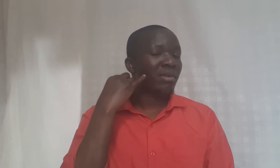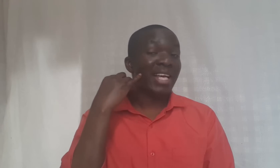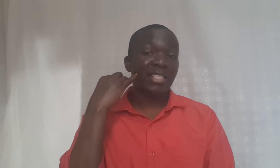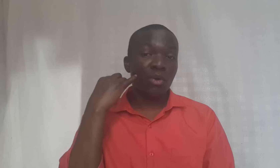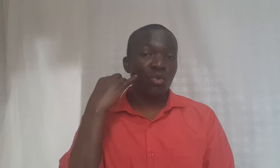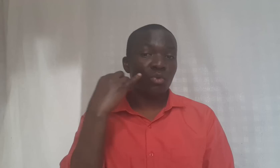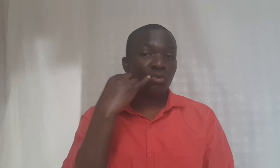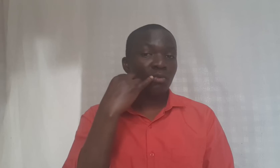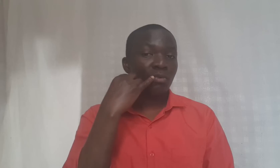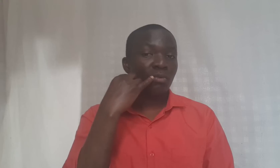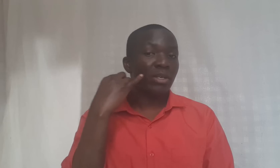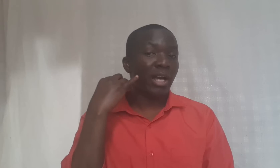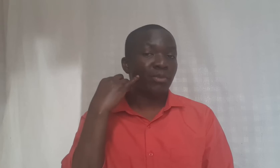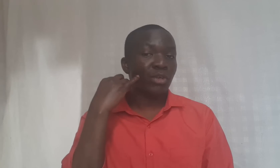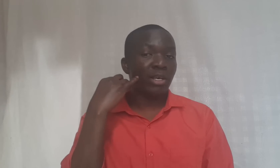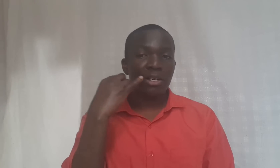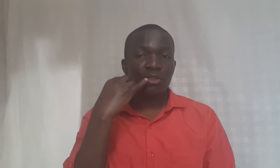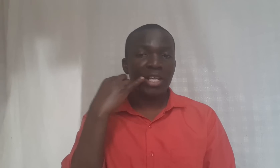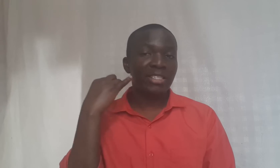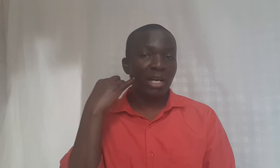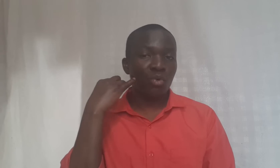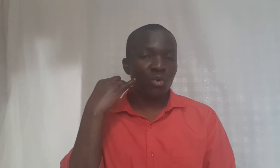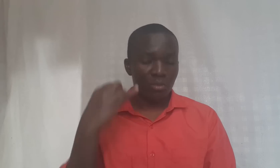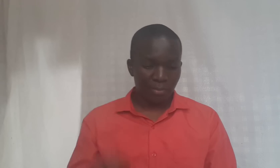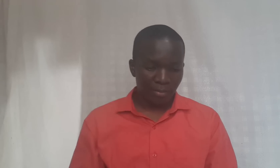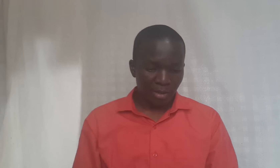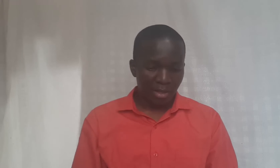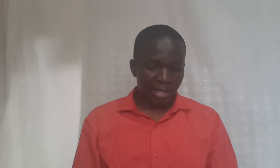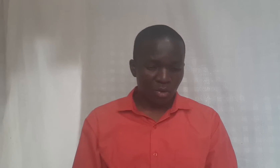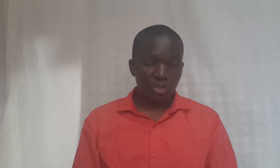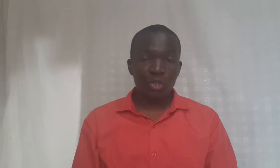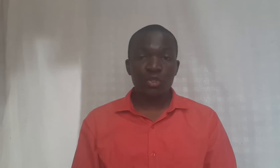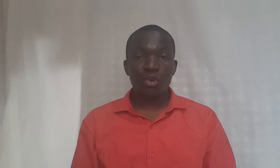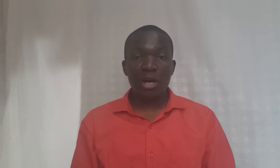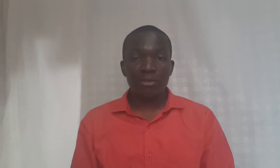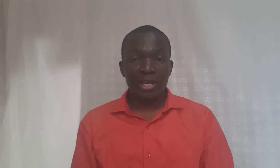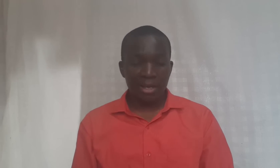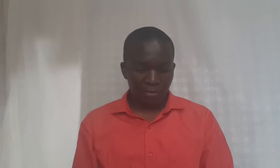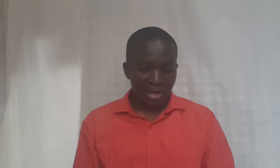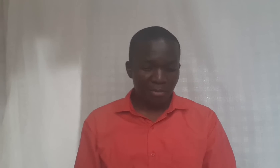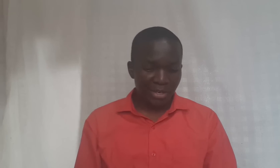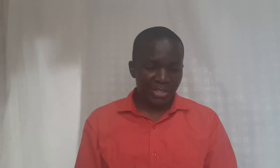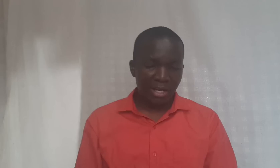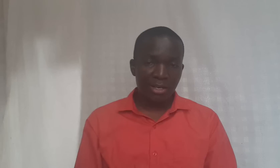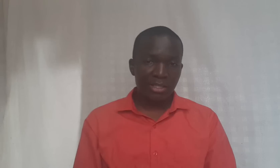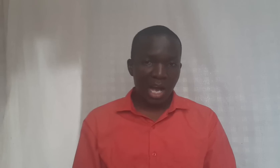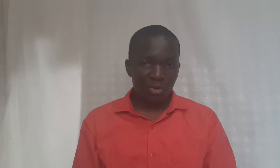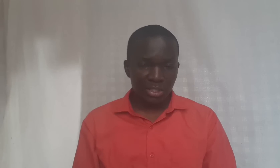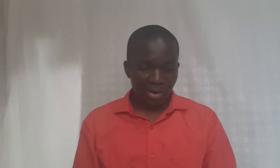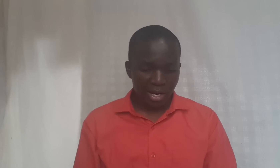That's Nakuru. Here up to here. So that's Nakuru. Nakuru is also one of the very major towns in our